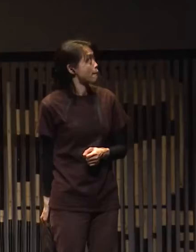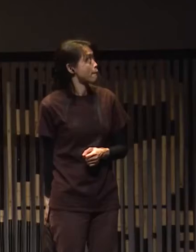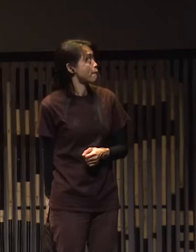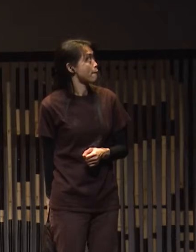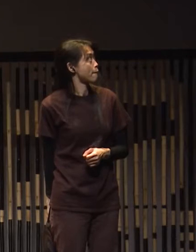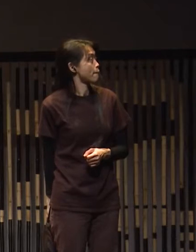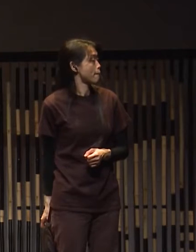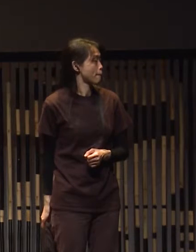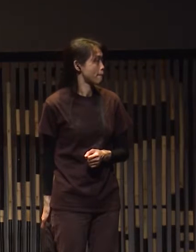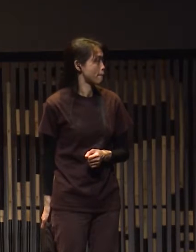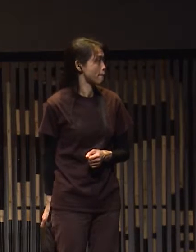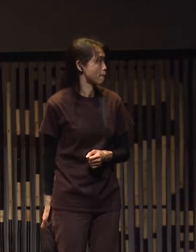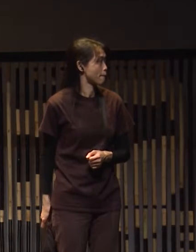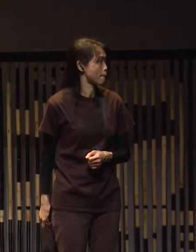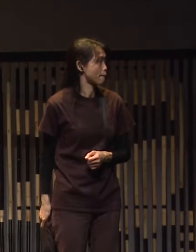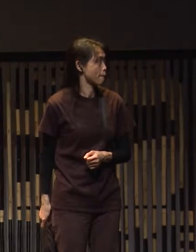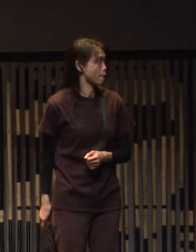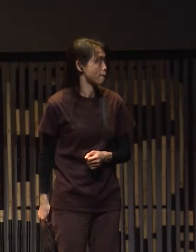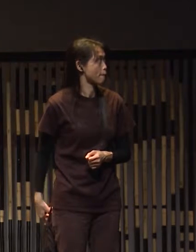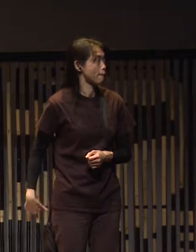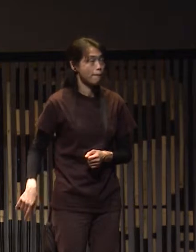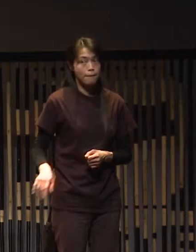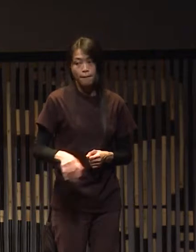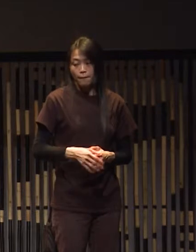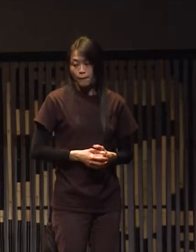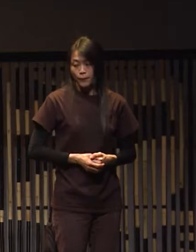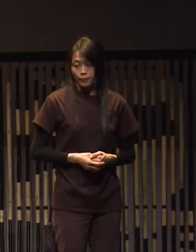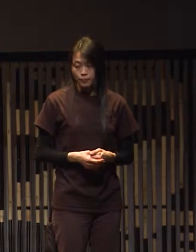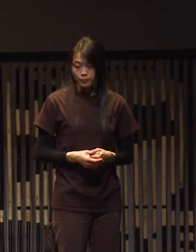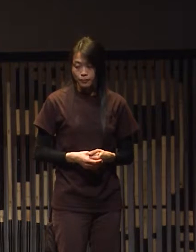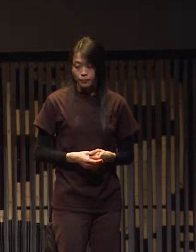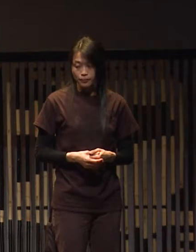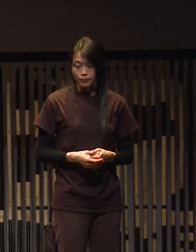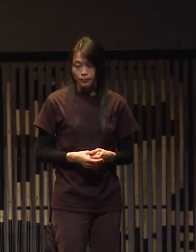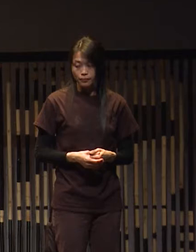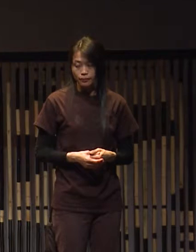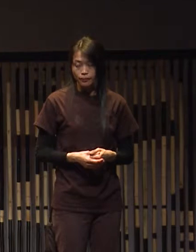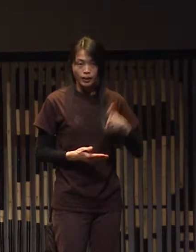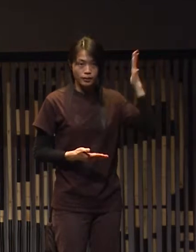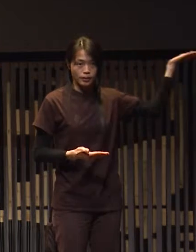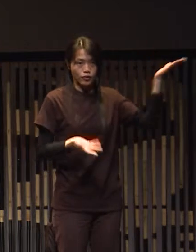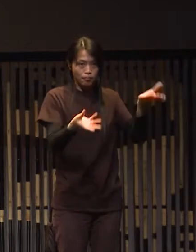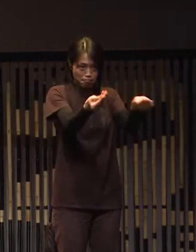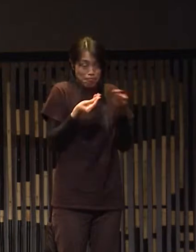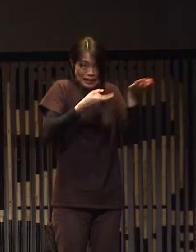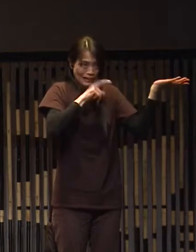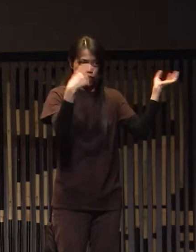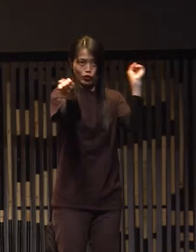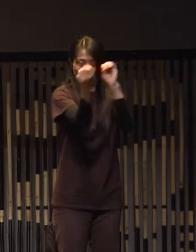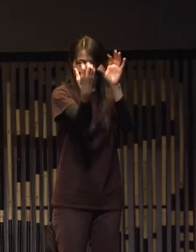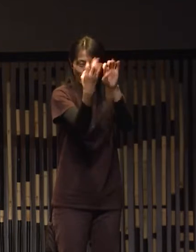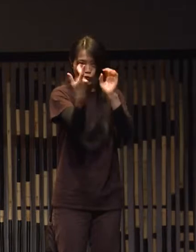that makes a place for dialogue, and through the hole in the deerskin, so we never lose sight of